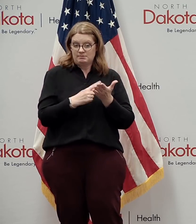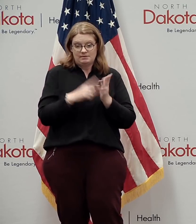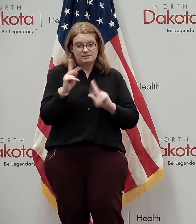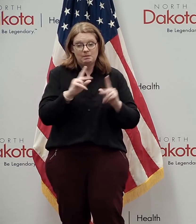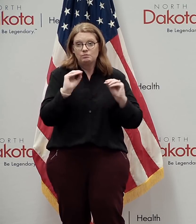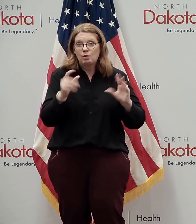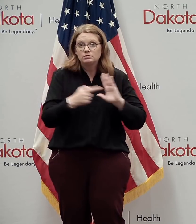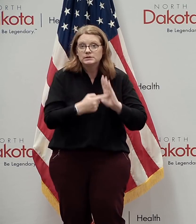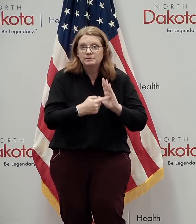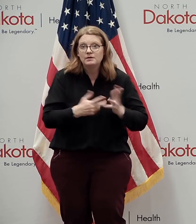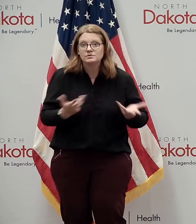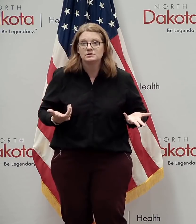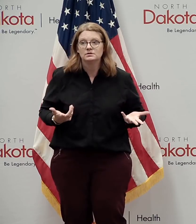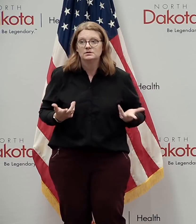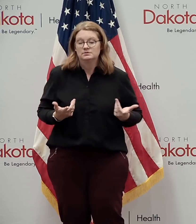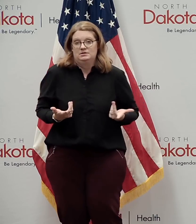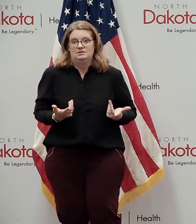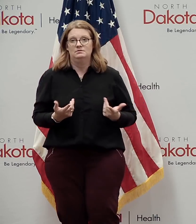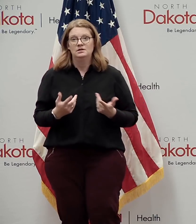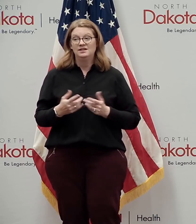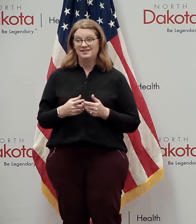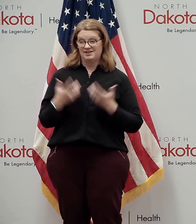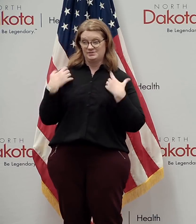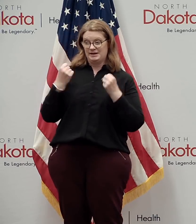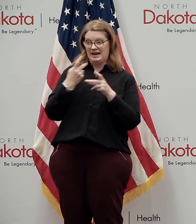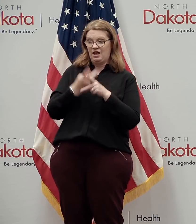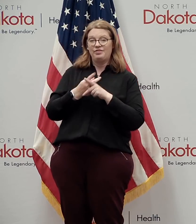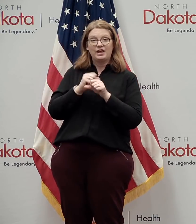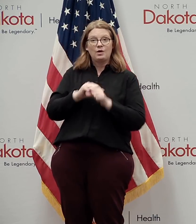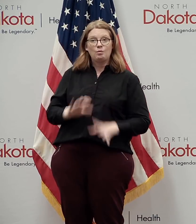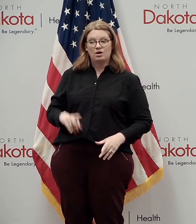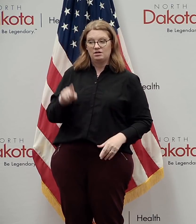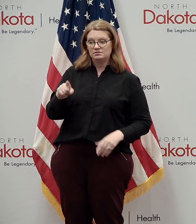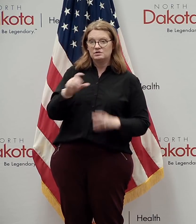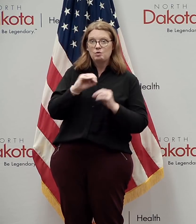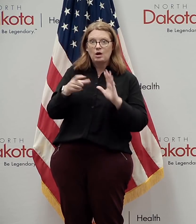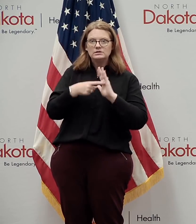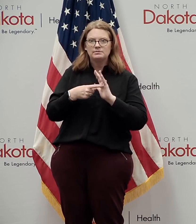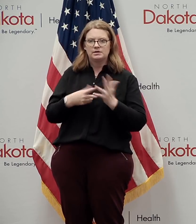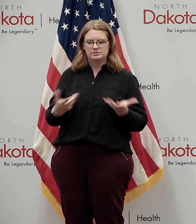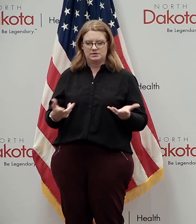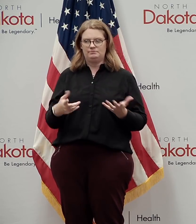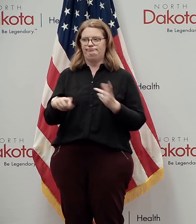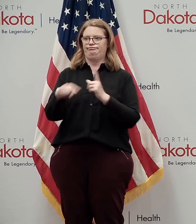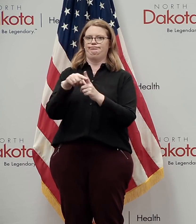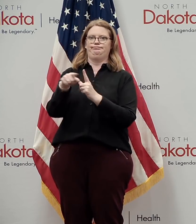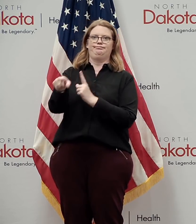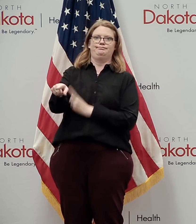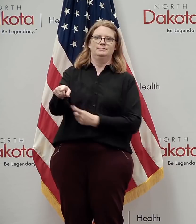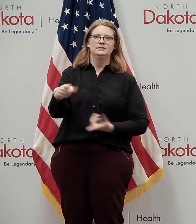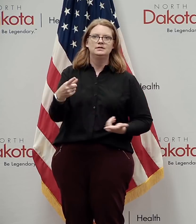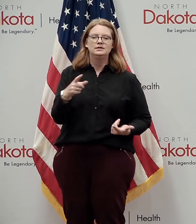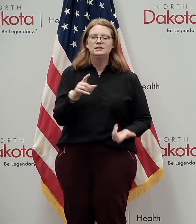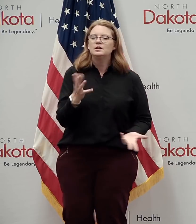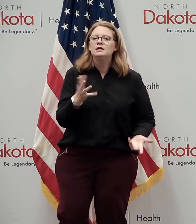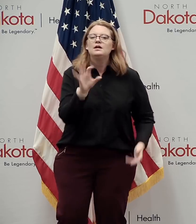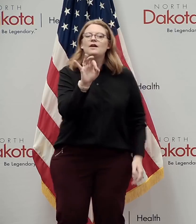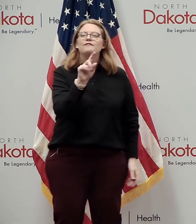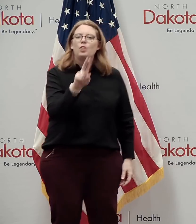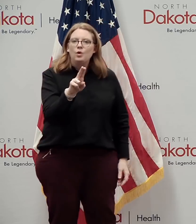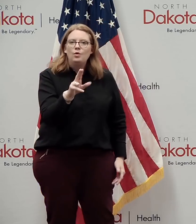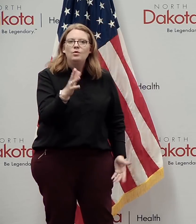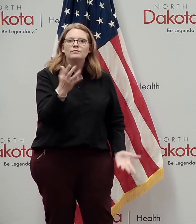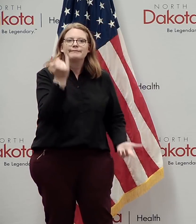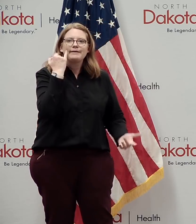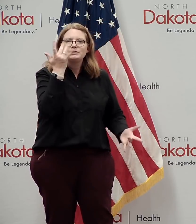college student, we've got healthcare workers that have been asymptomatic, but they turn out to be positive. Like I said, this is not like the flu. The flu, who's sick.